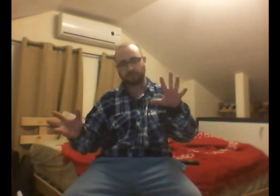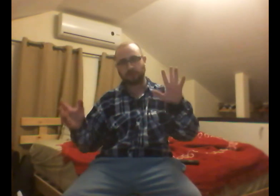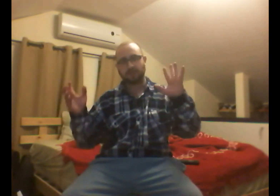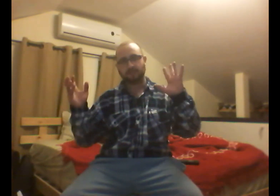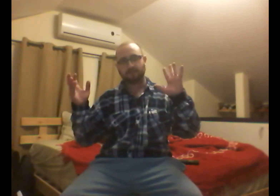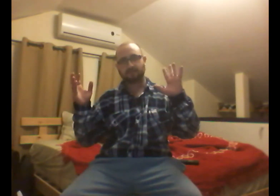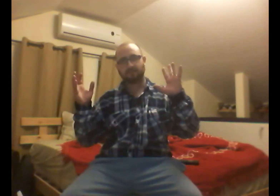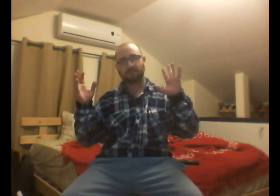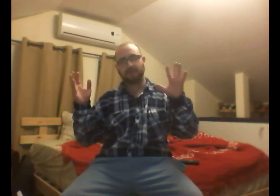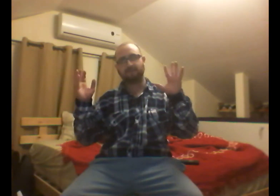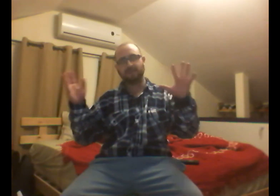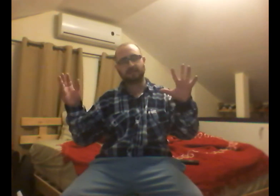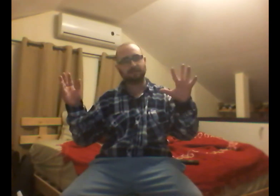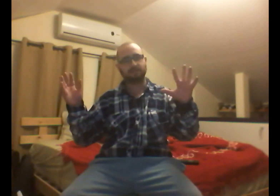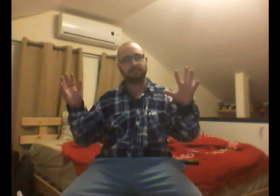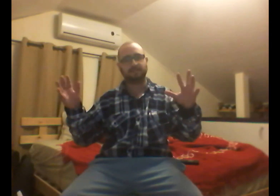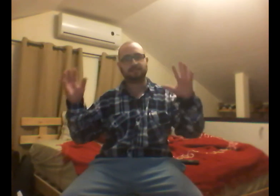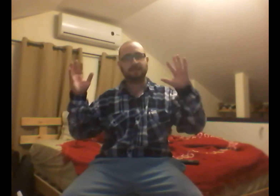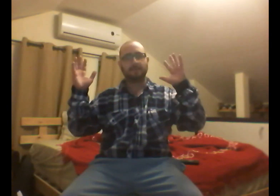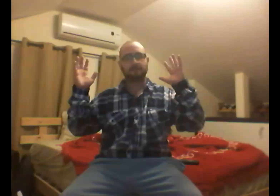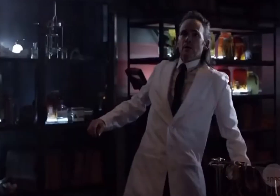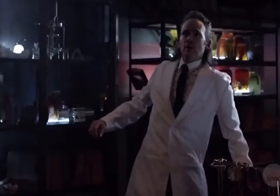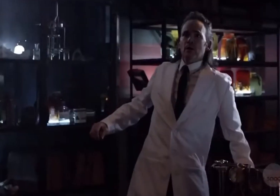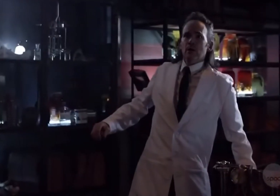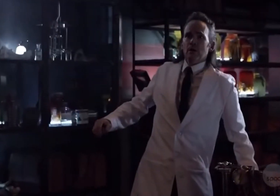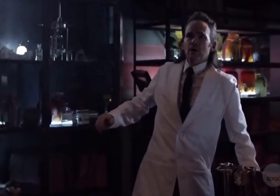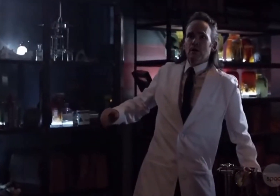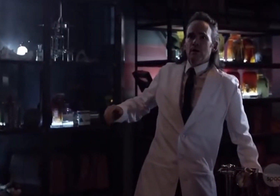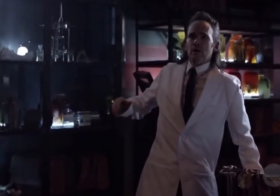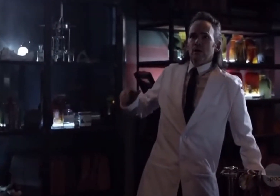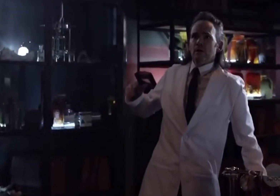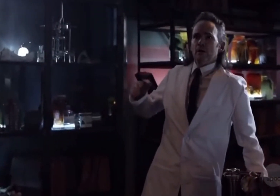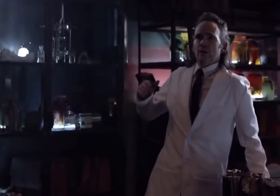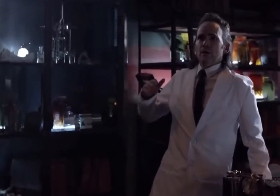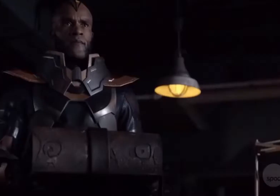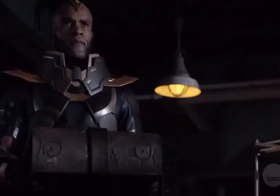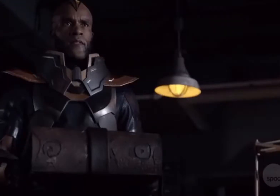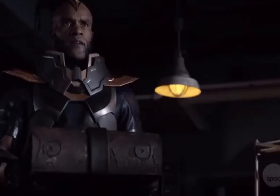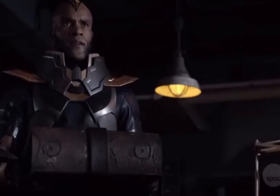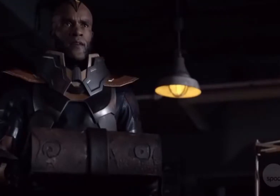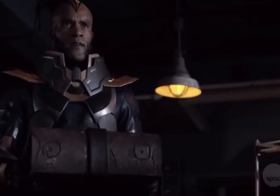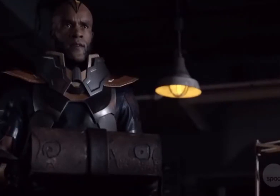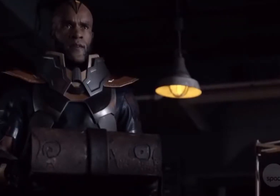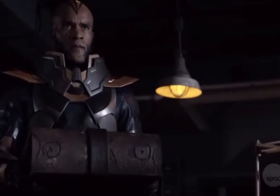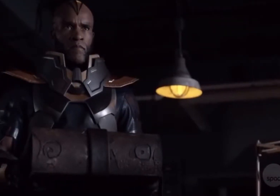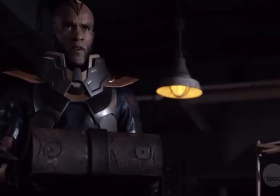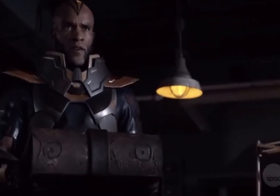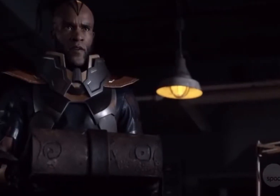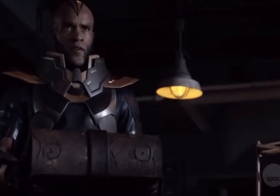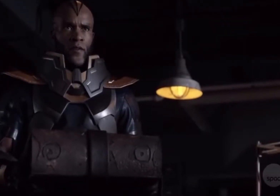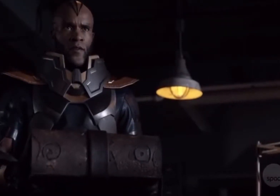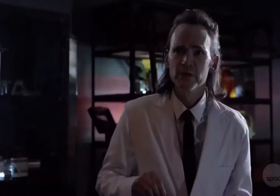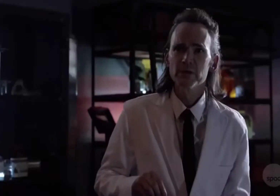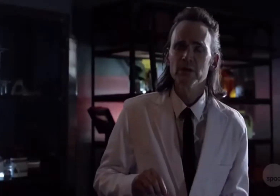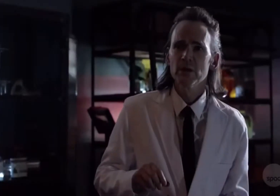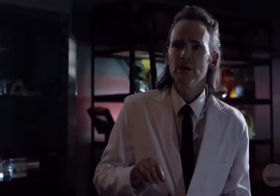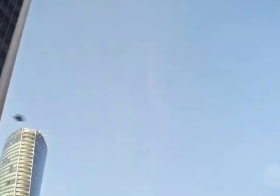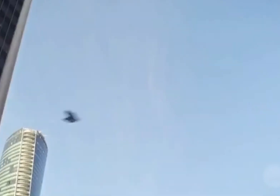all, the main villain of this piece, John Deegan, Dr. John Deegan, somehow decided to change himself into